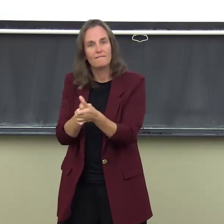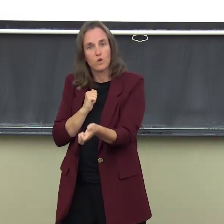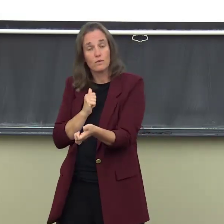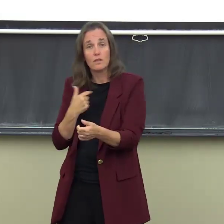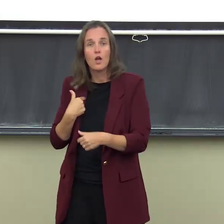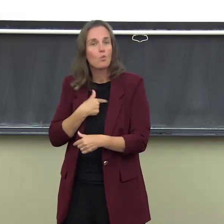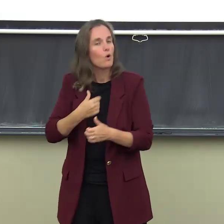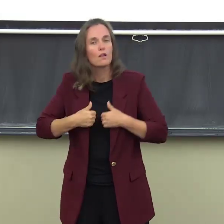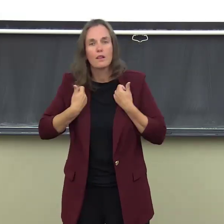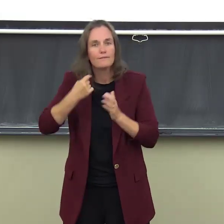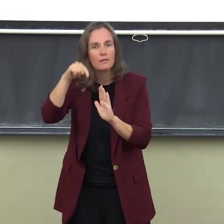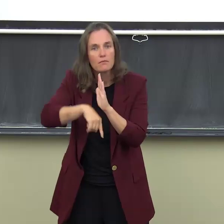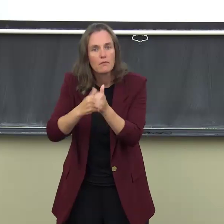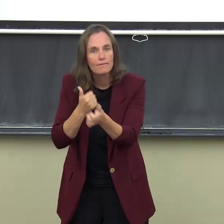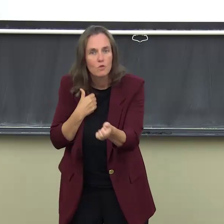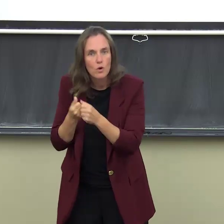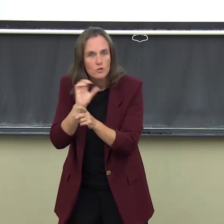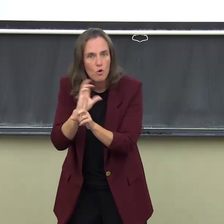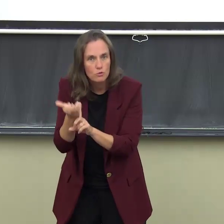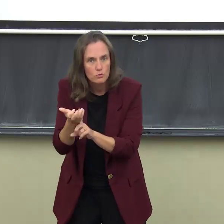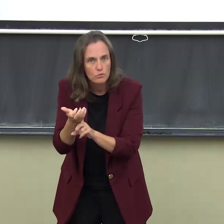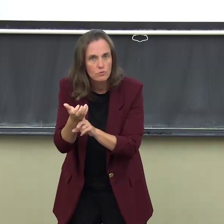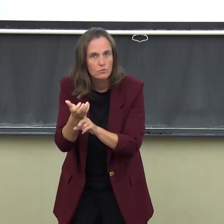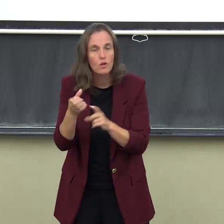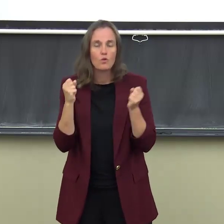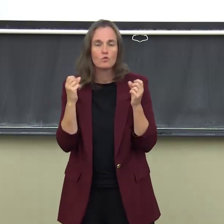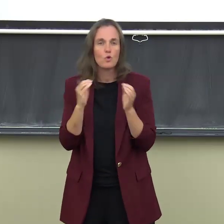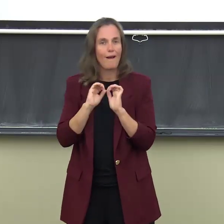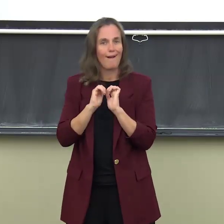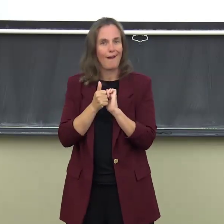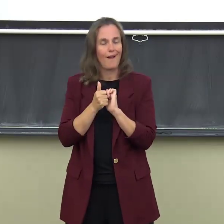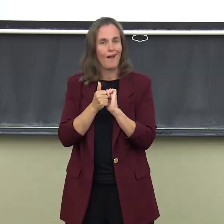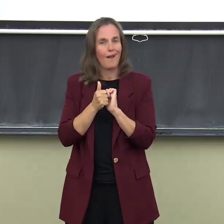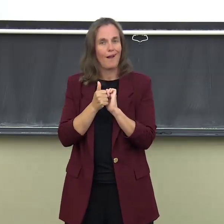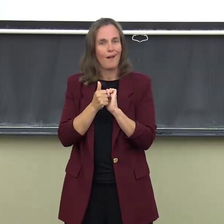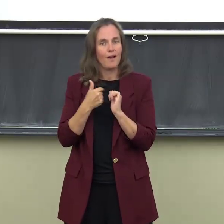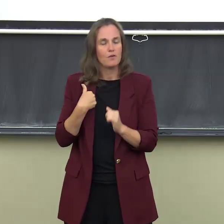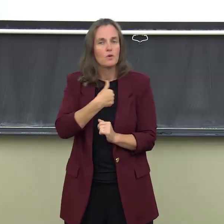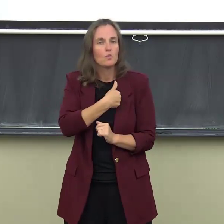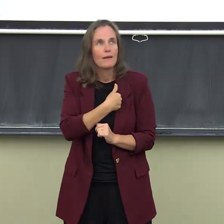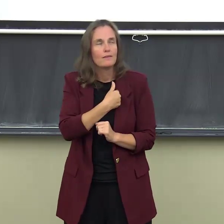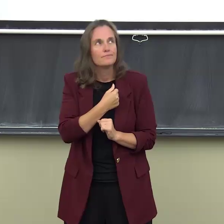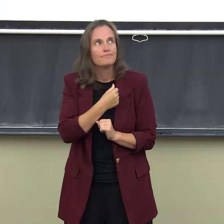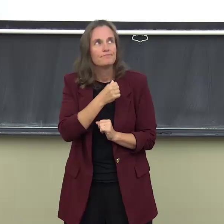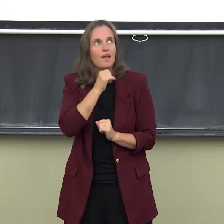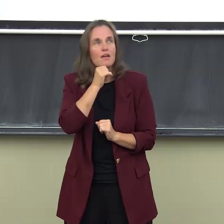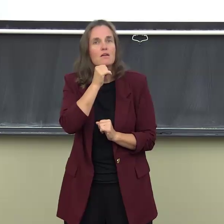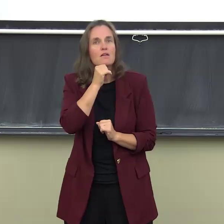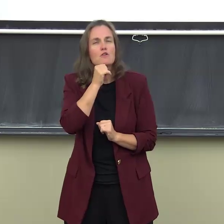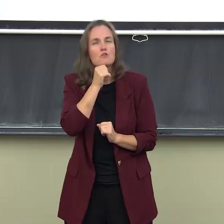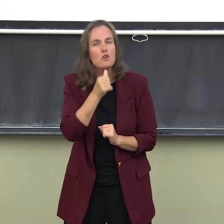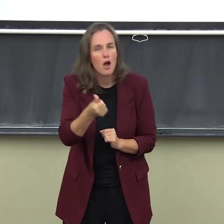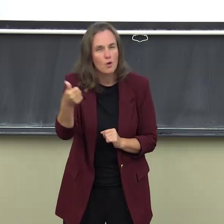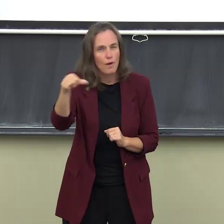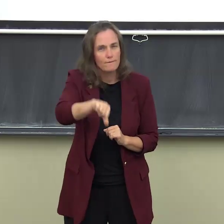avoidance culture. And so how do we not refuse that truth? And I think,